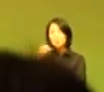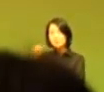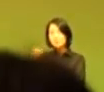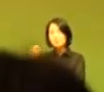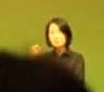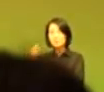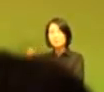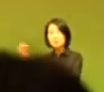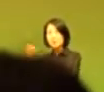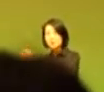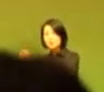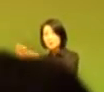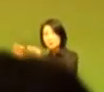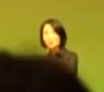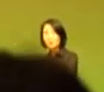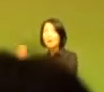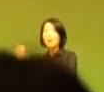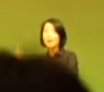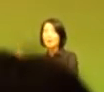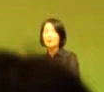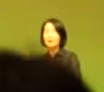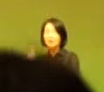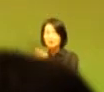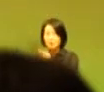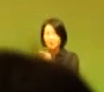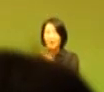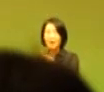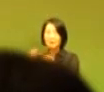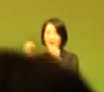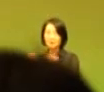These are Chiba Bank, Mitsubishi